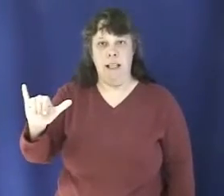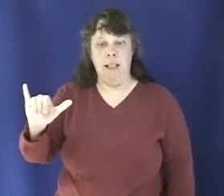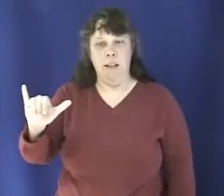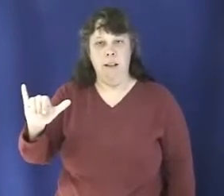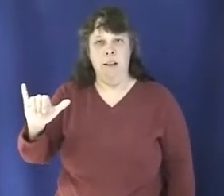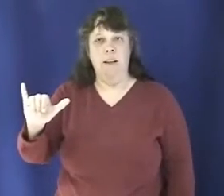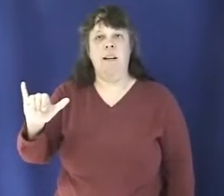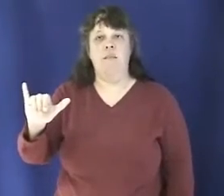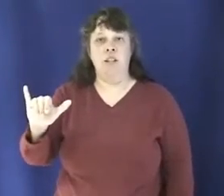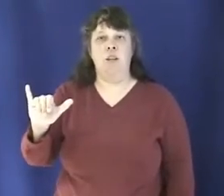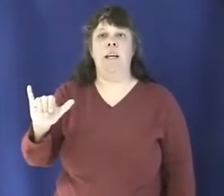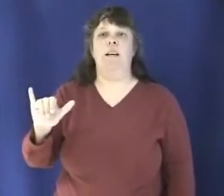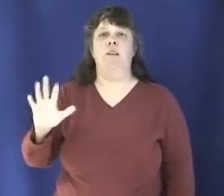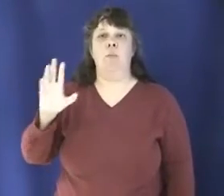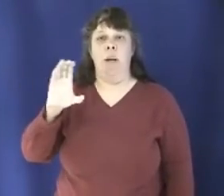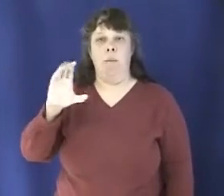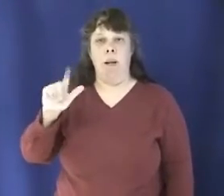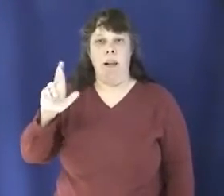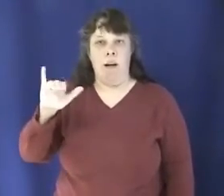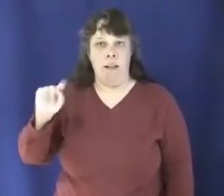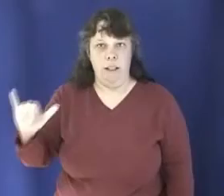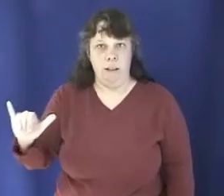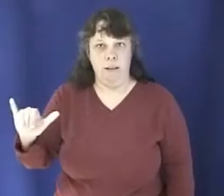clarity, then eventually you'll become clarity,